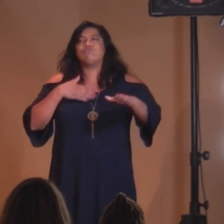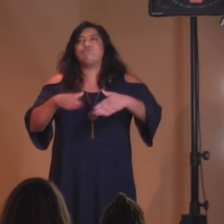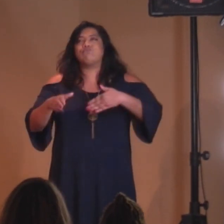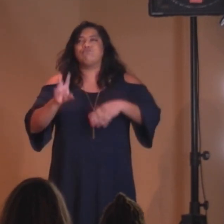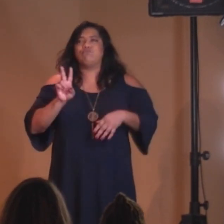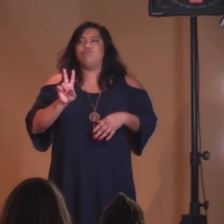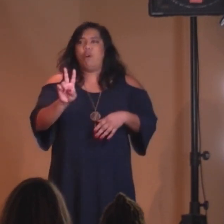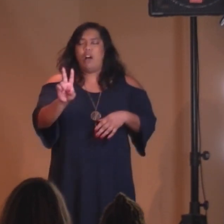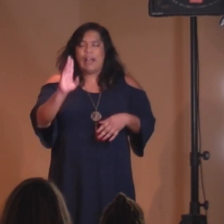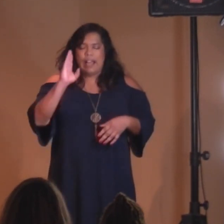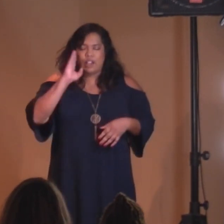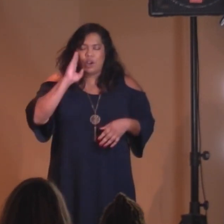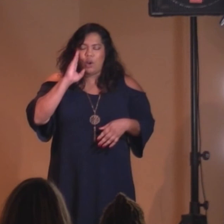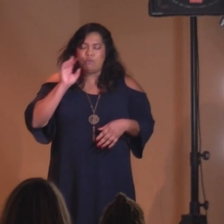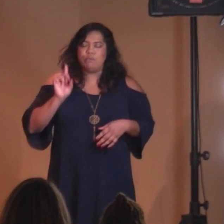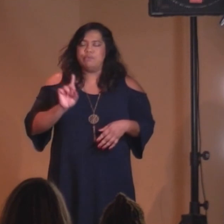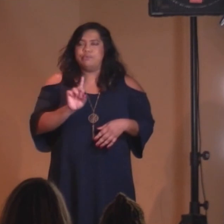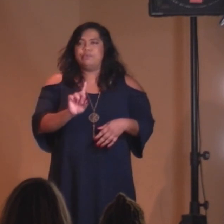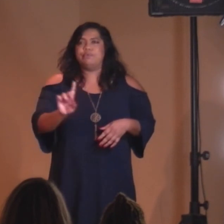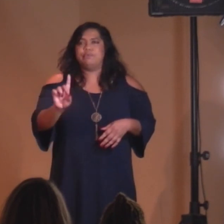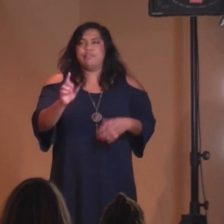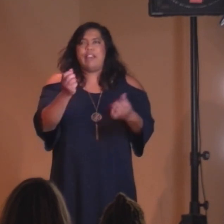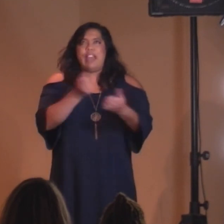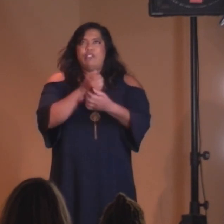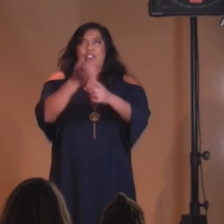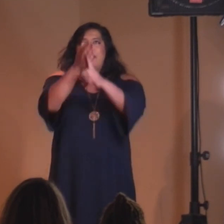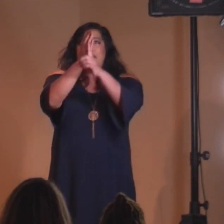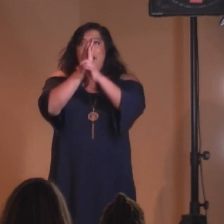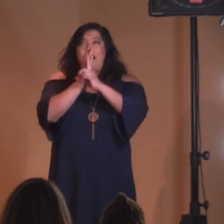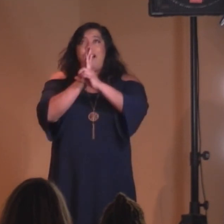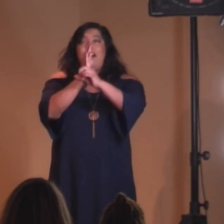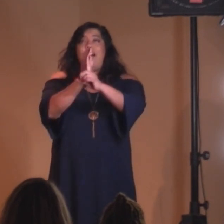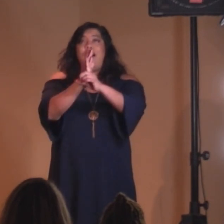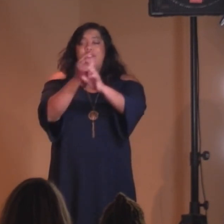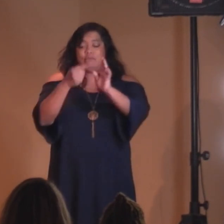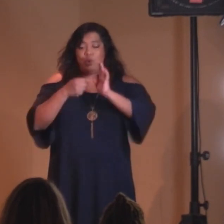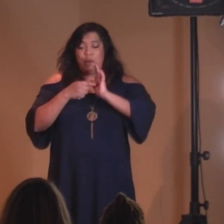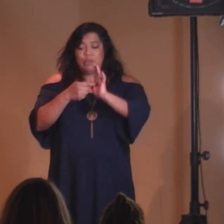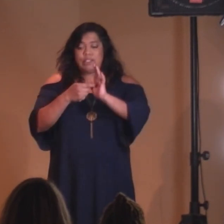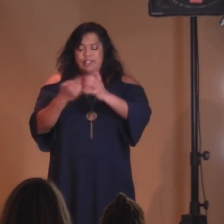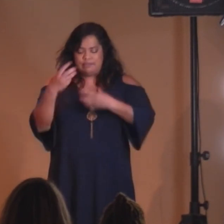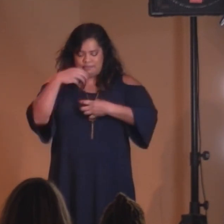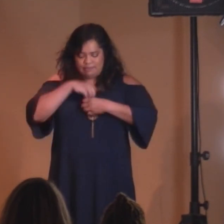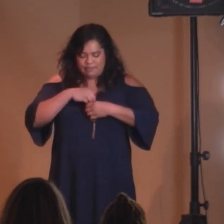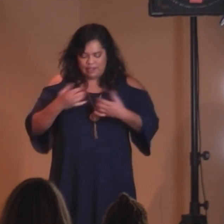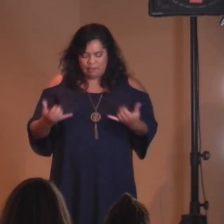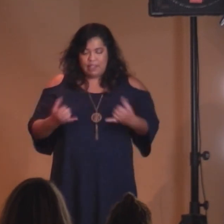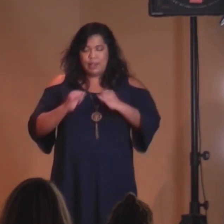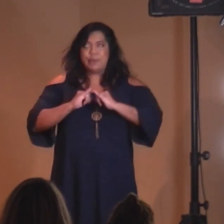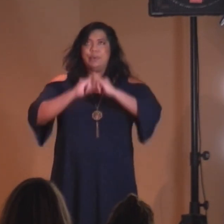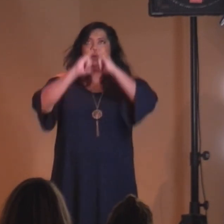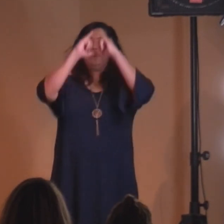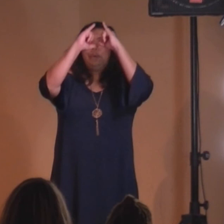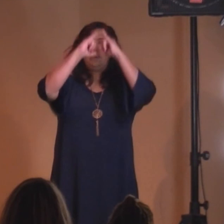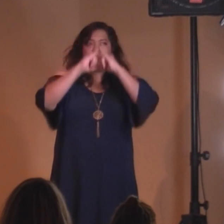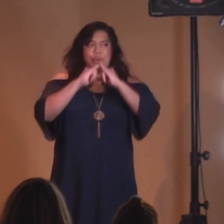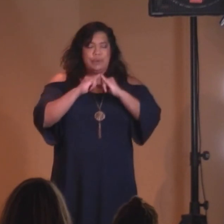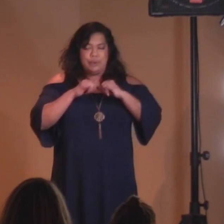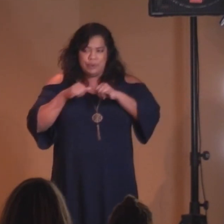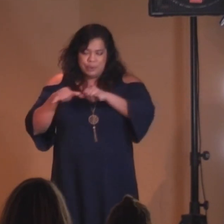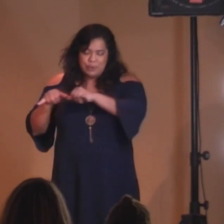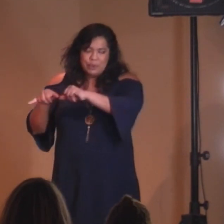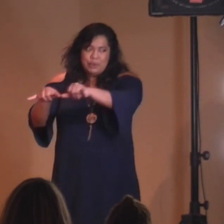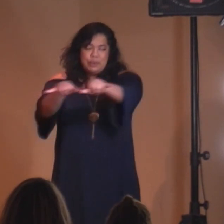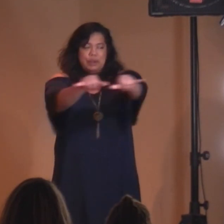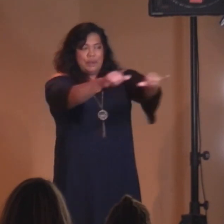that this truth of what God is, I am. And that which it is and that which I am is the same exact